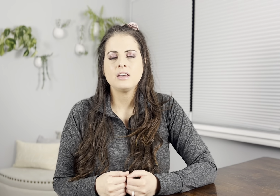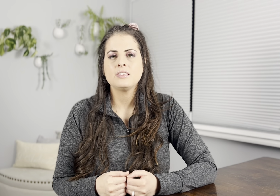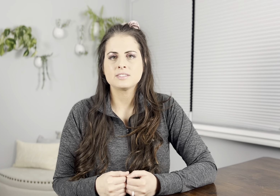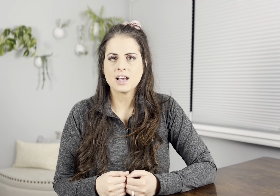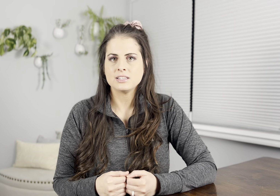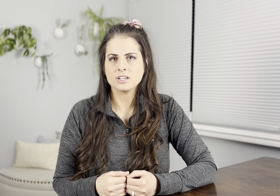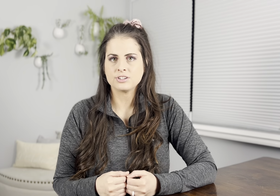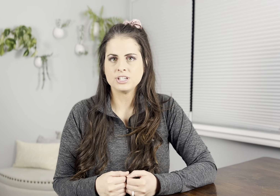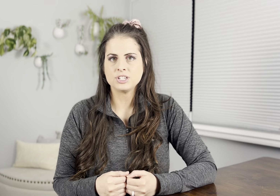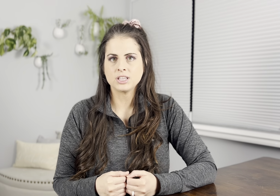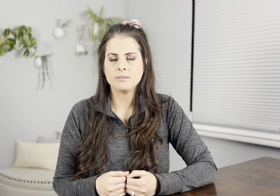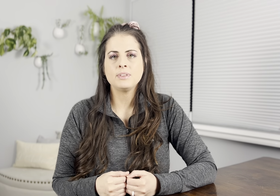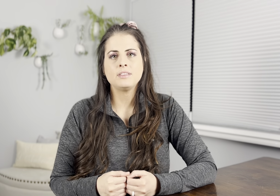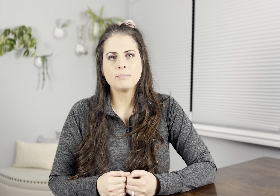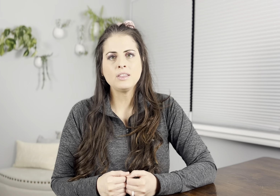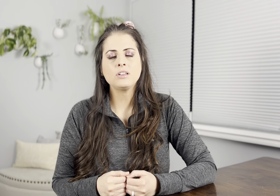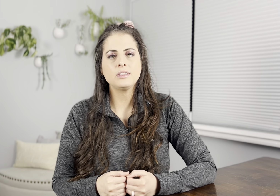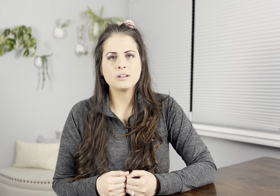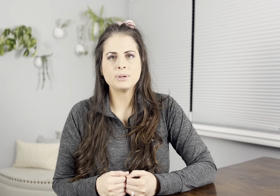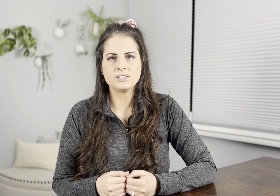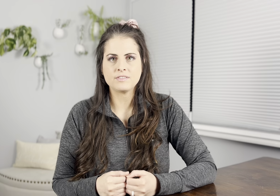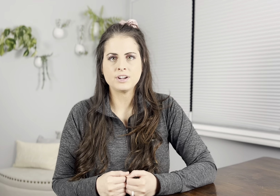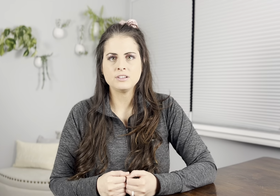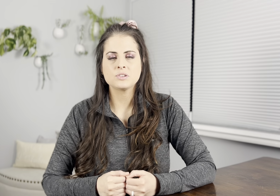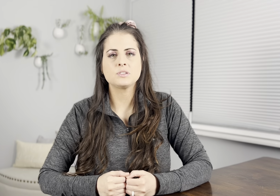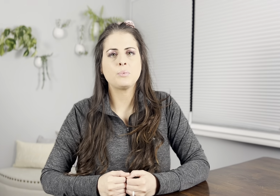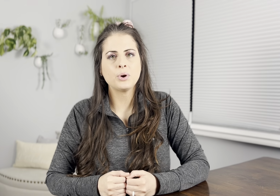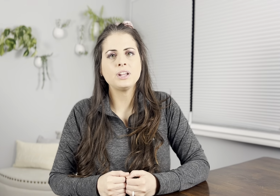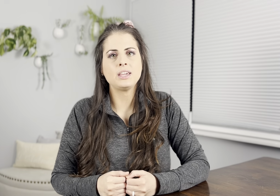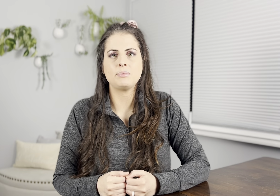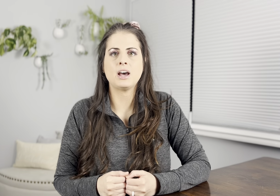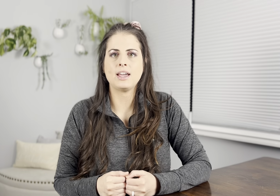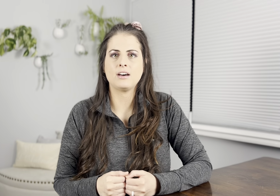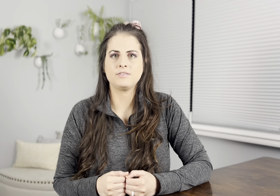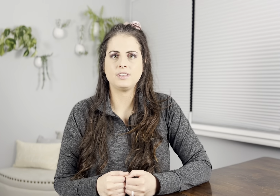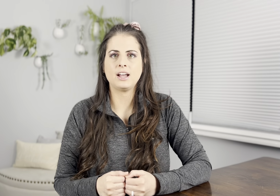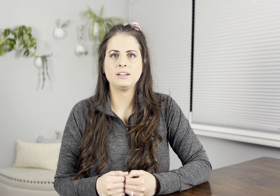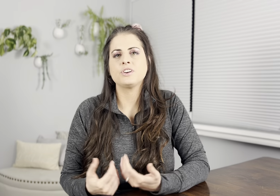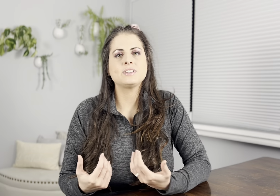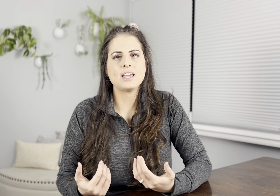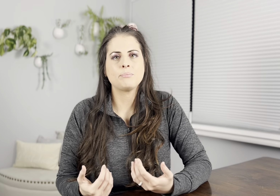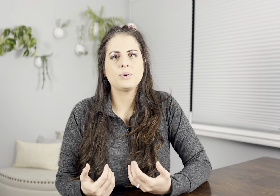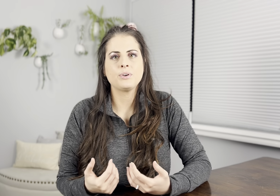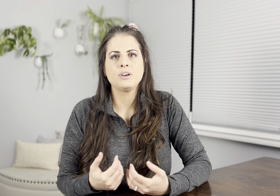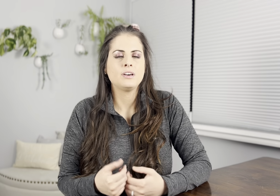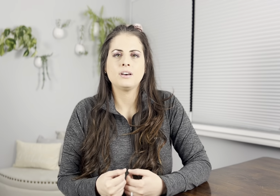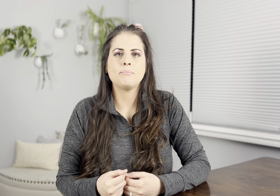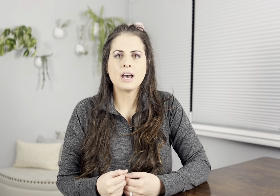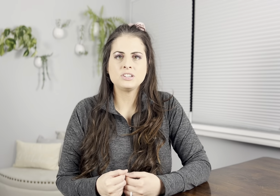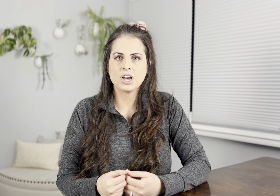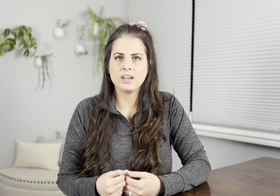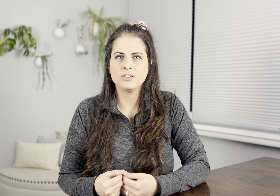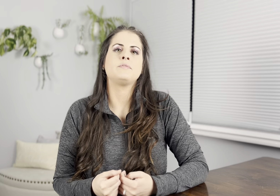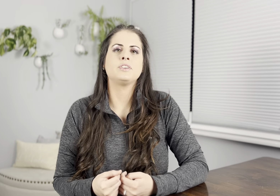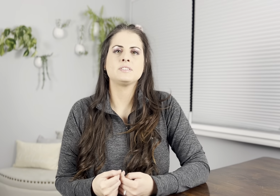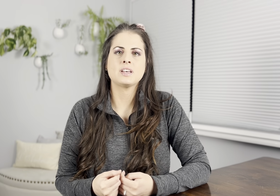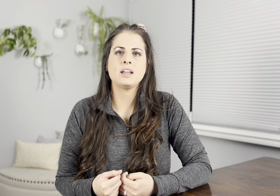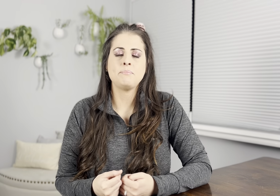the signs that you're teaching them. They might look a little bit different. So it's important to keep an eye out for that. For example, my child, for the sign